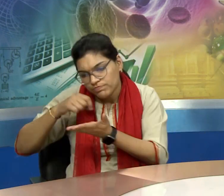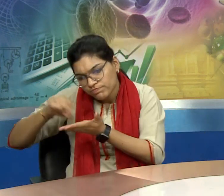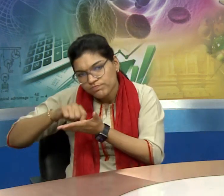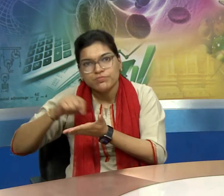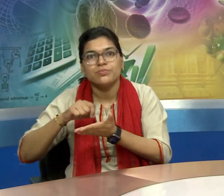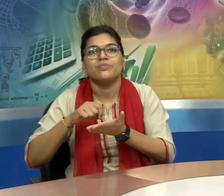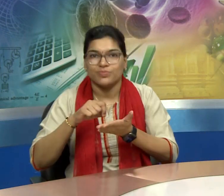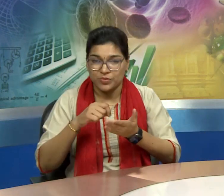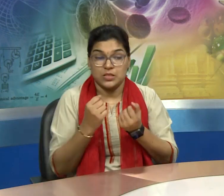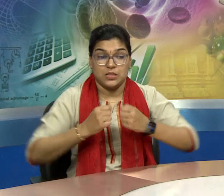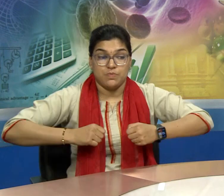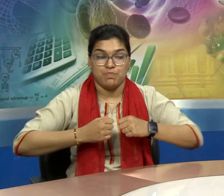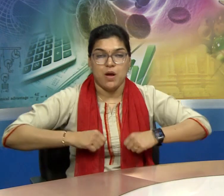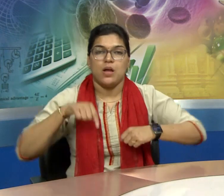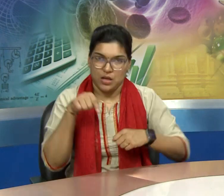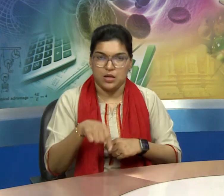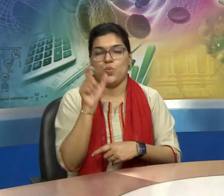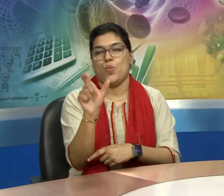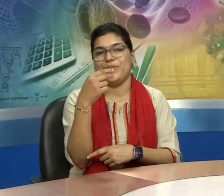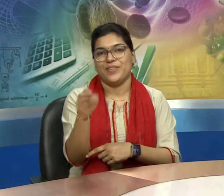Like we as a human also need some space.